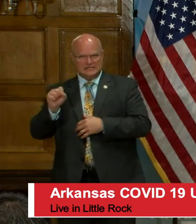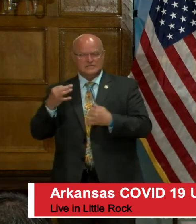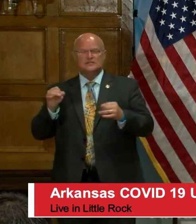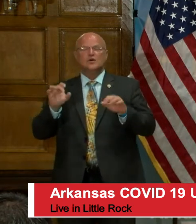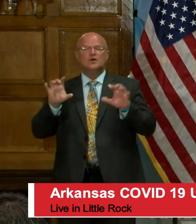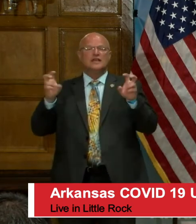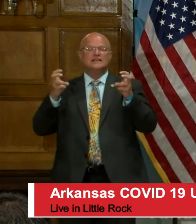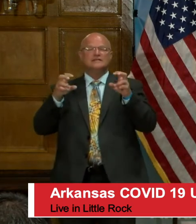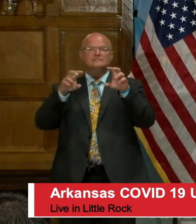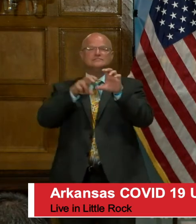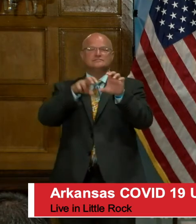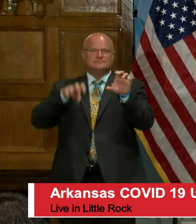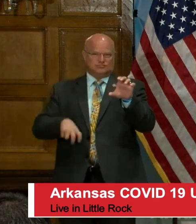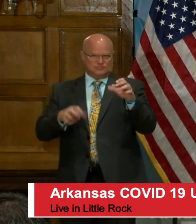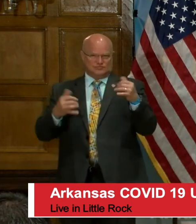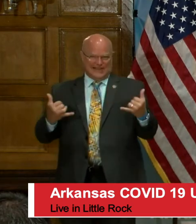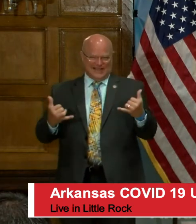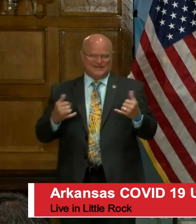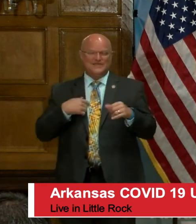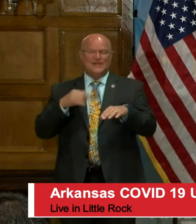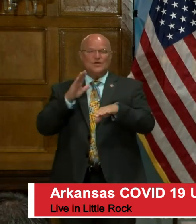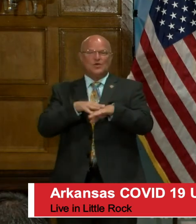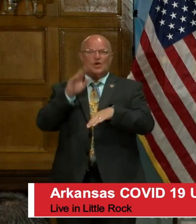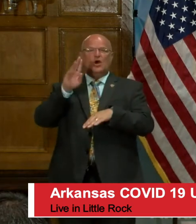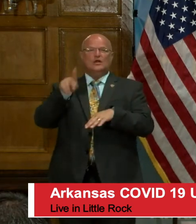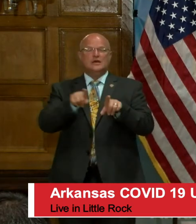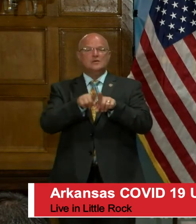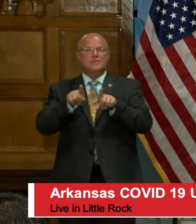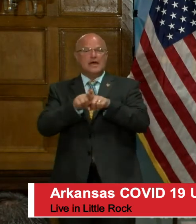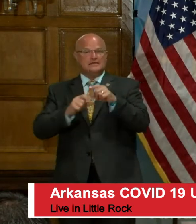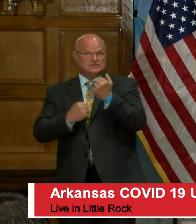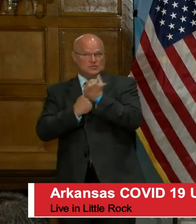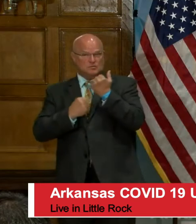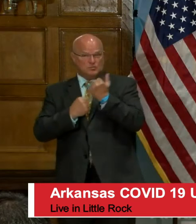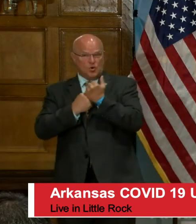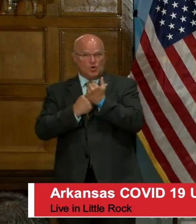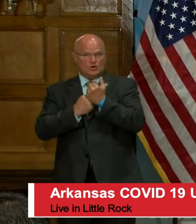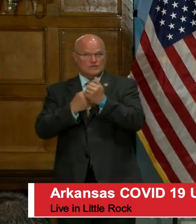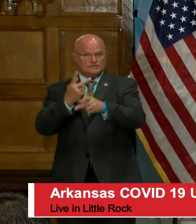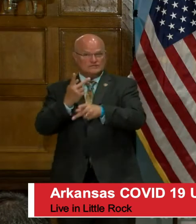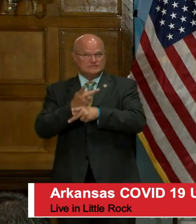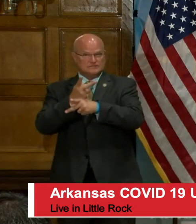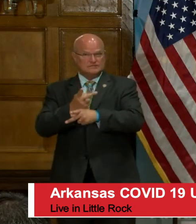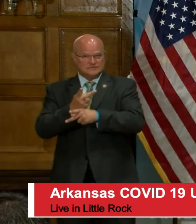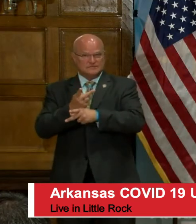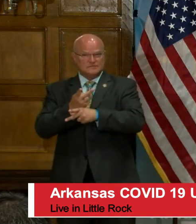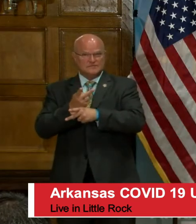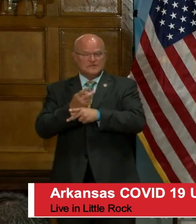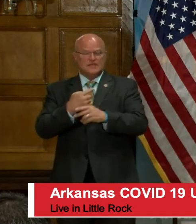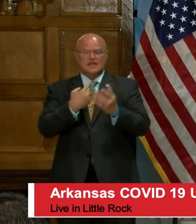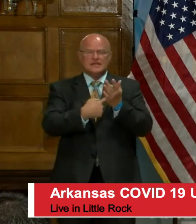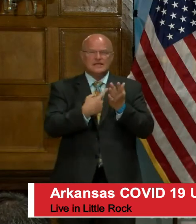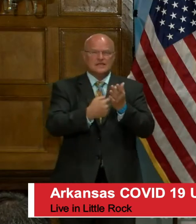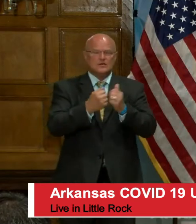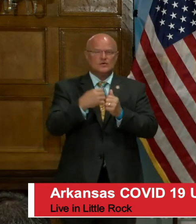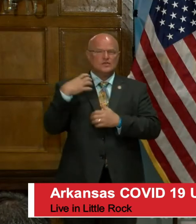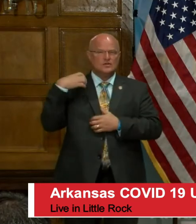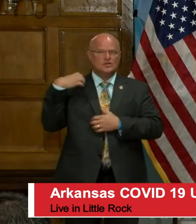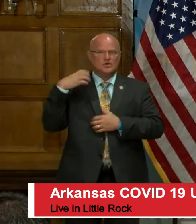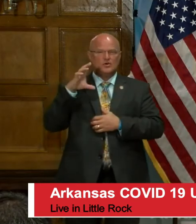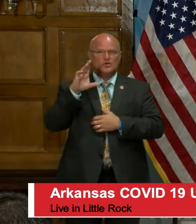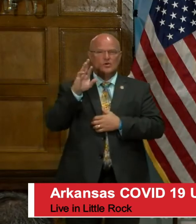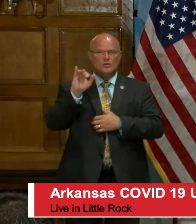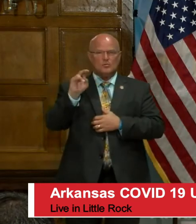been deactivated. They were called up as support and caution, and I talked to both Colonel